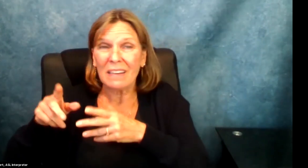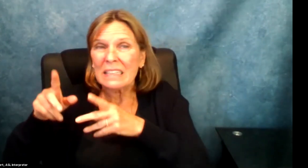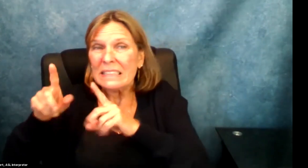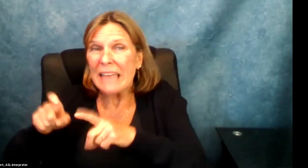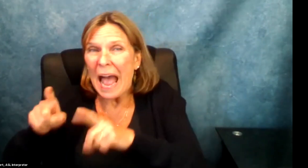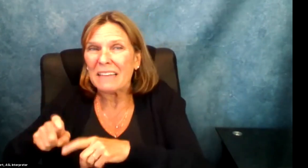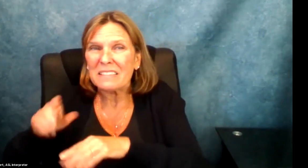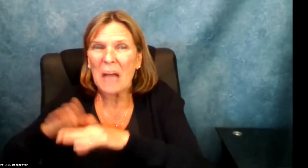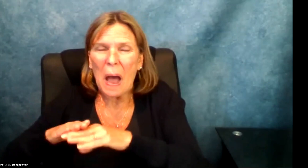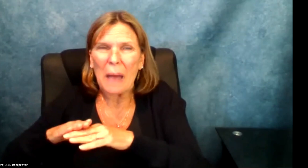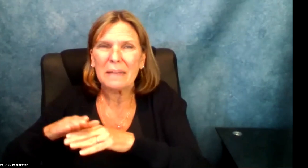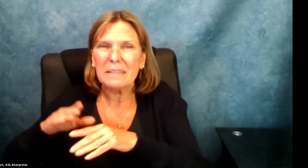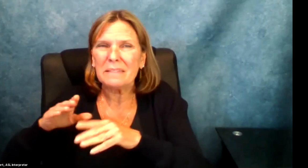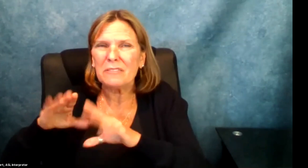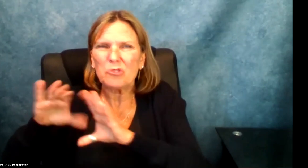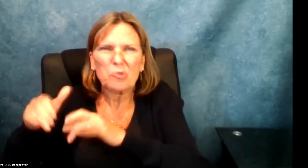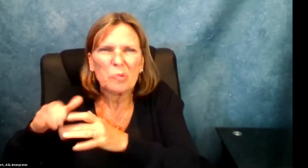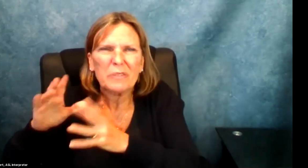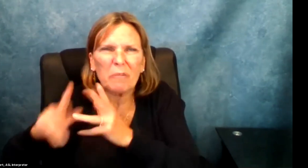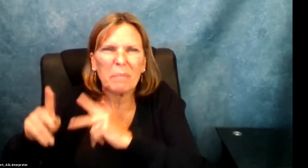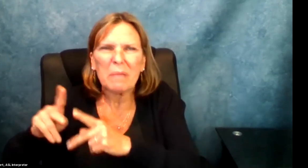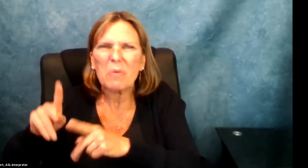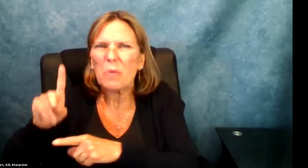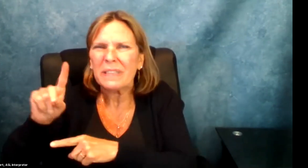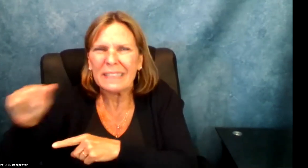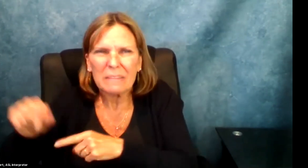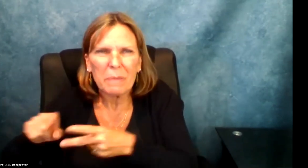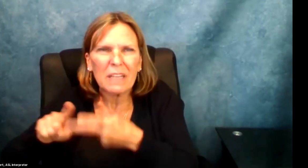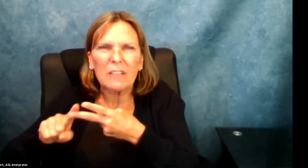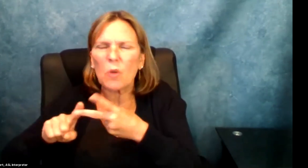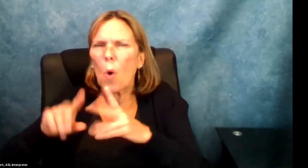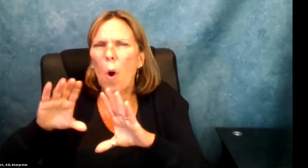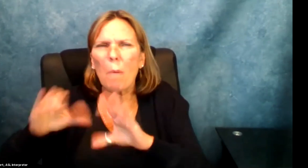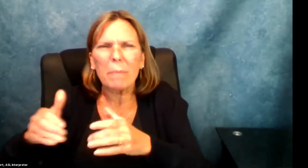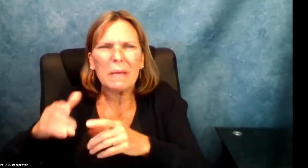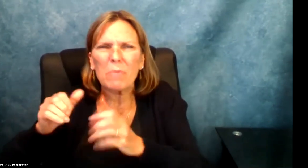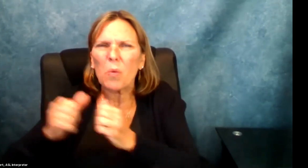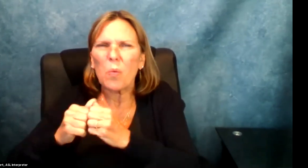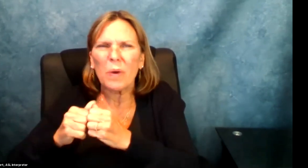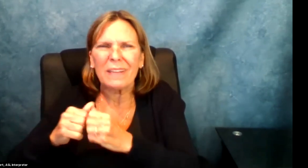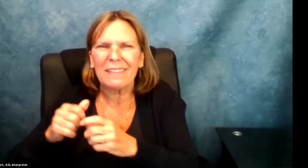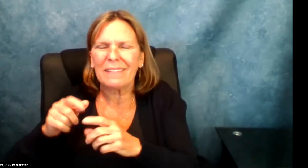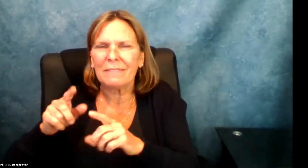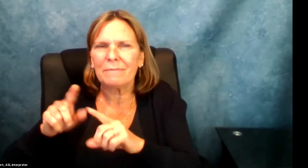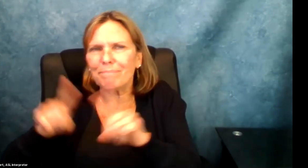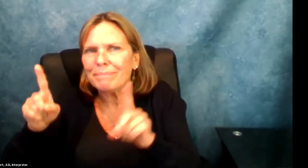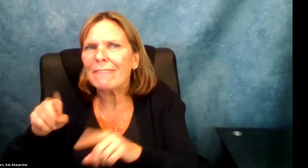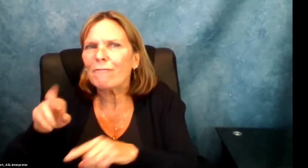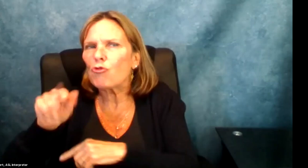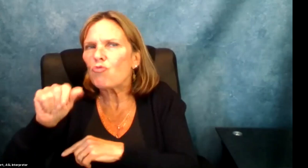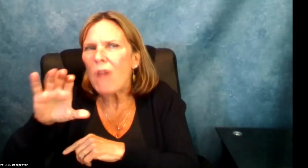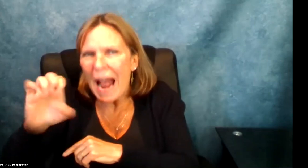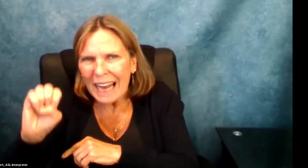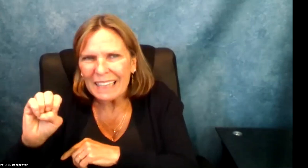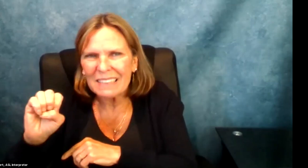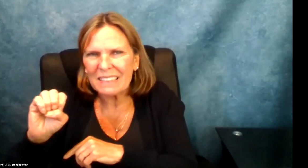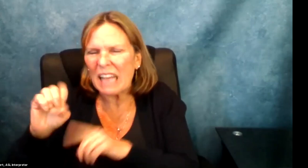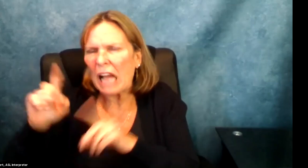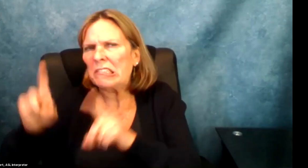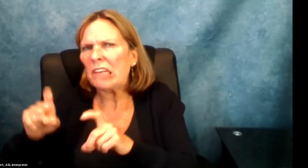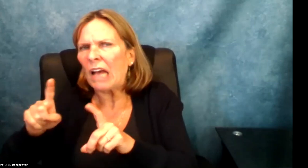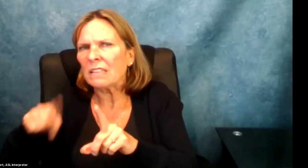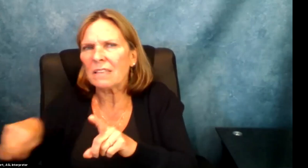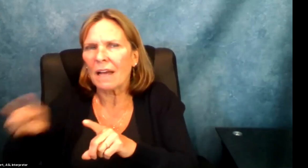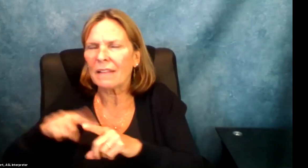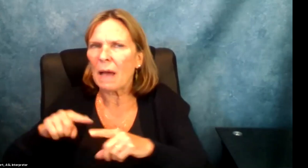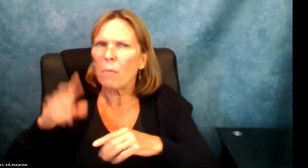races, and that existed, and that's a terrible. And we still have health